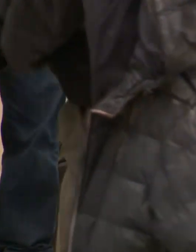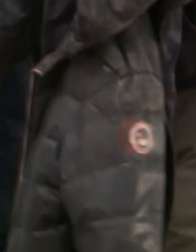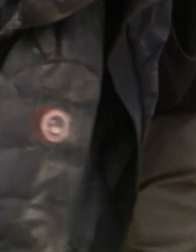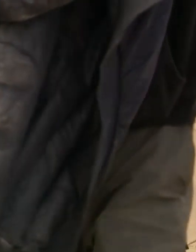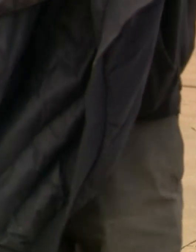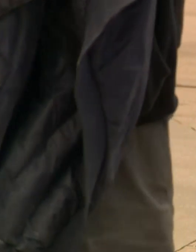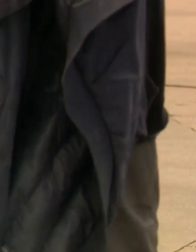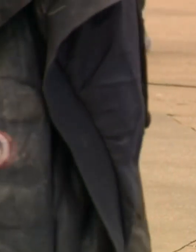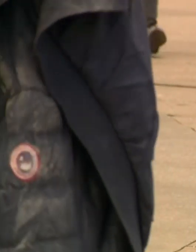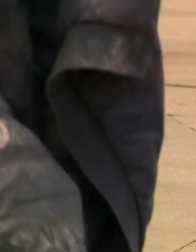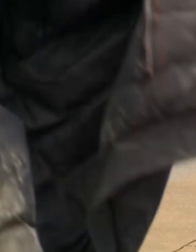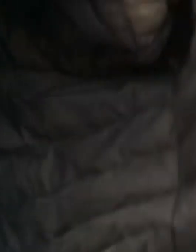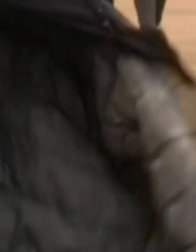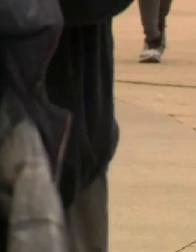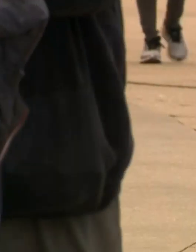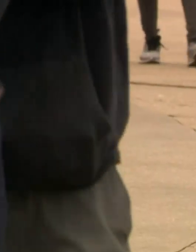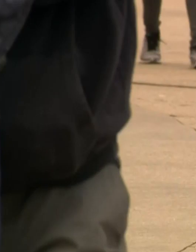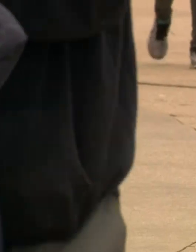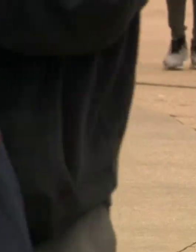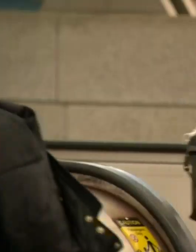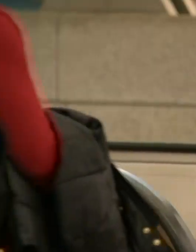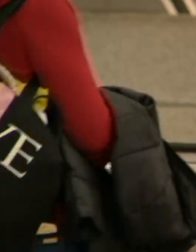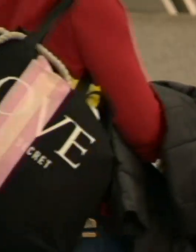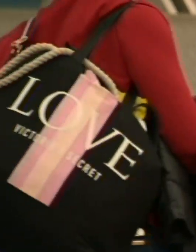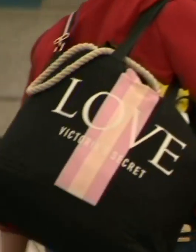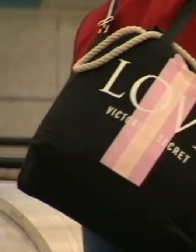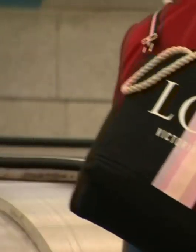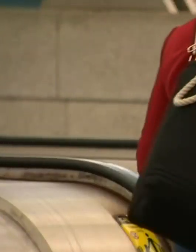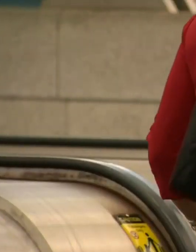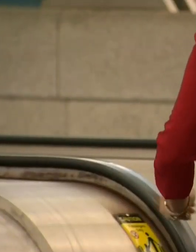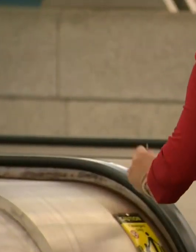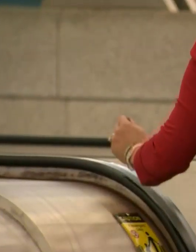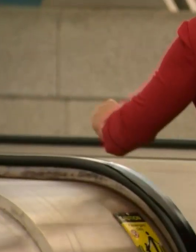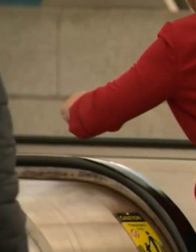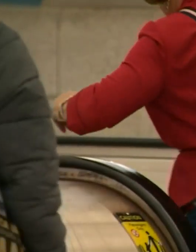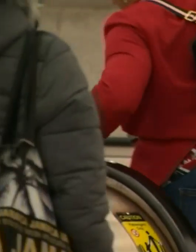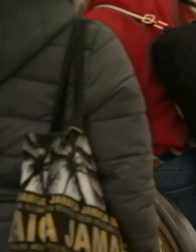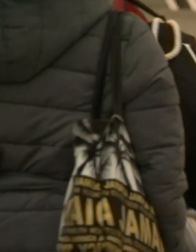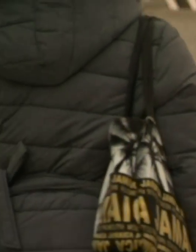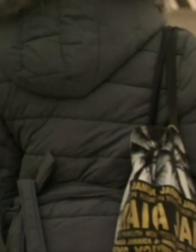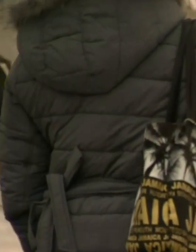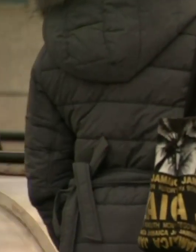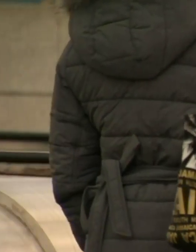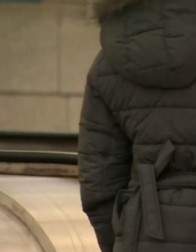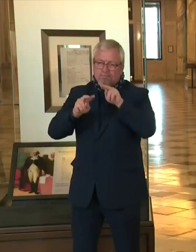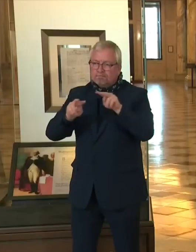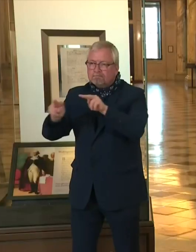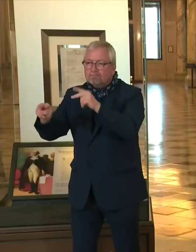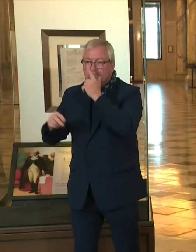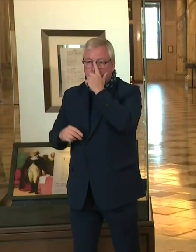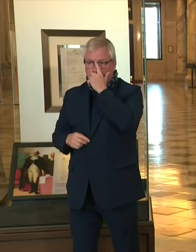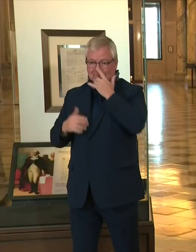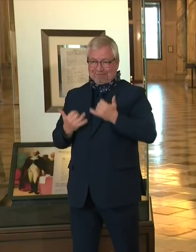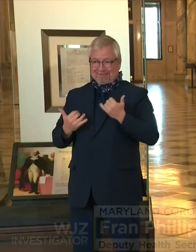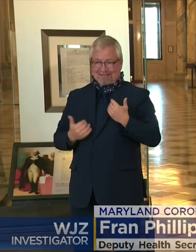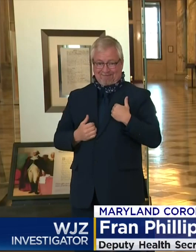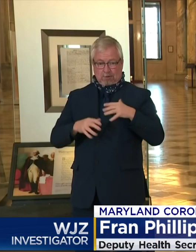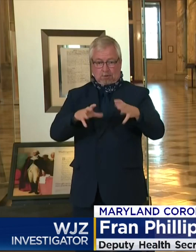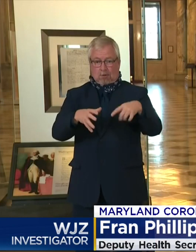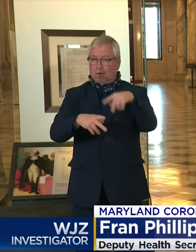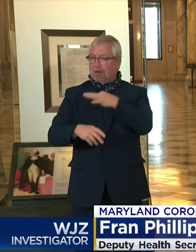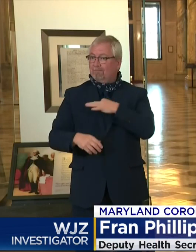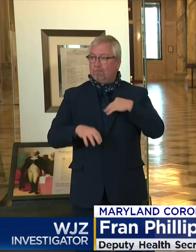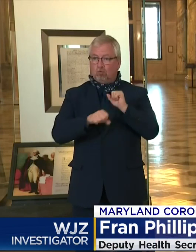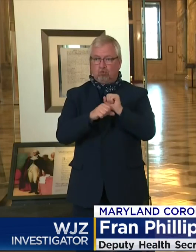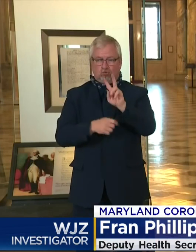who positive patients may have exposed. The number of people doing that work will quadruple to 1,000. In order to massively